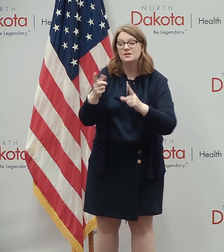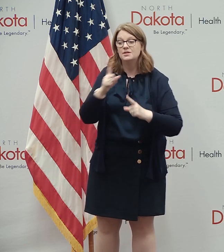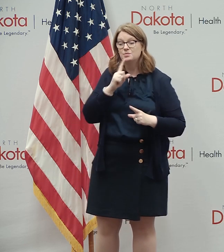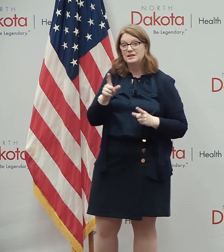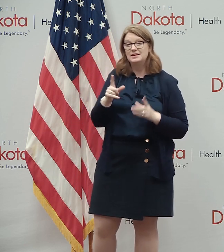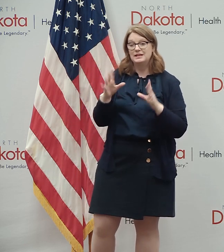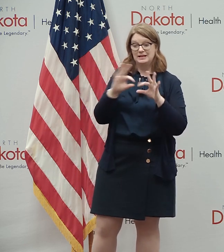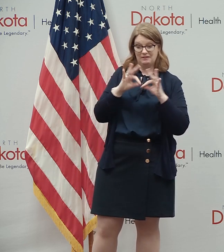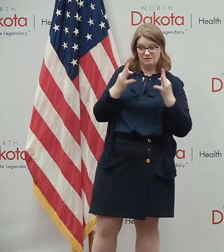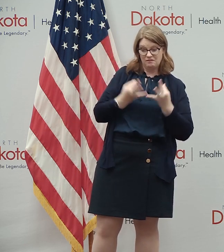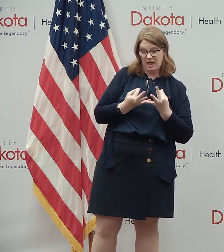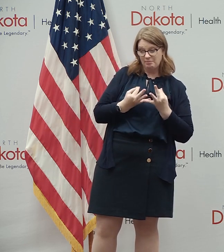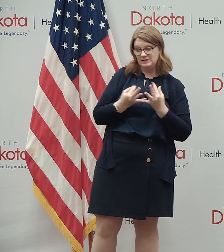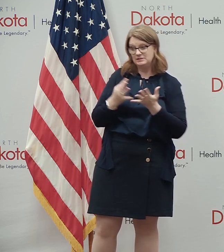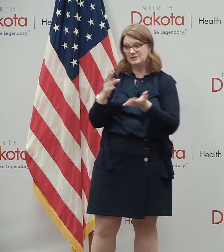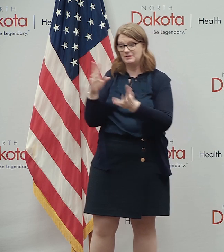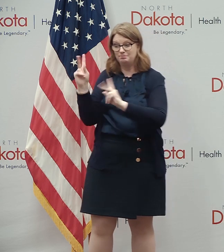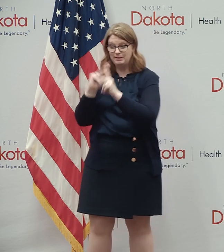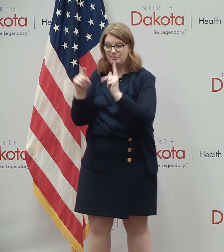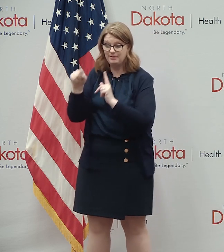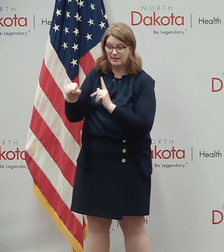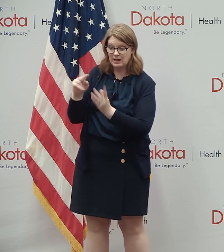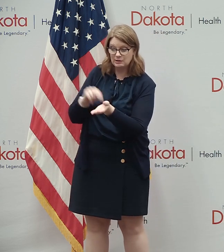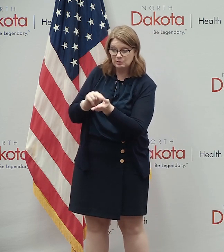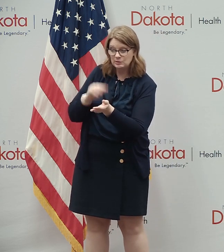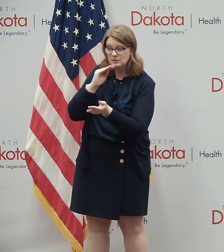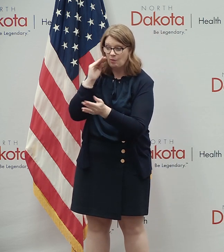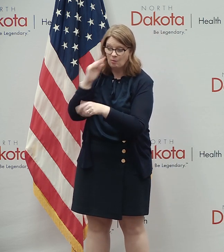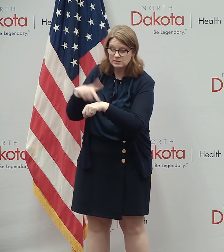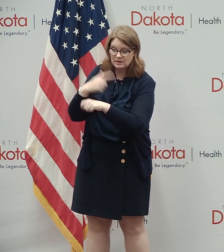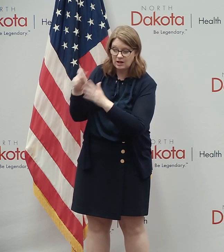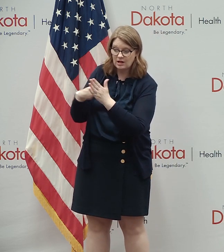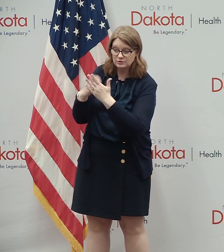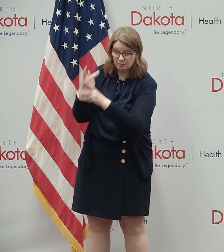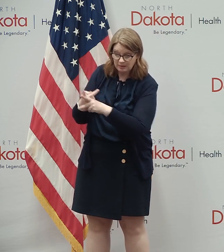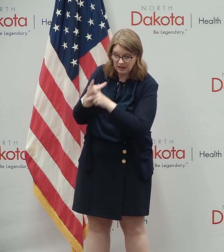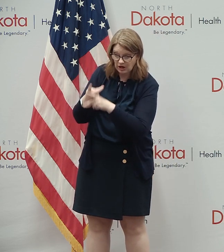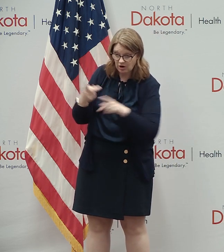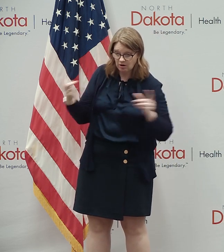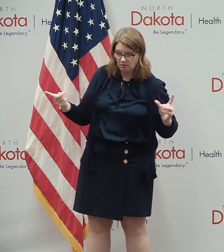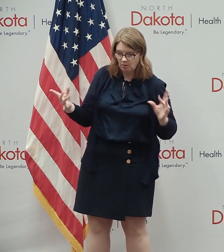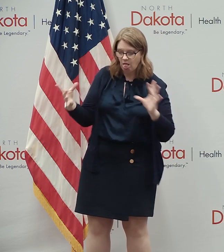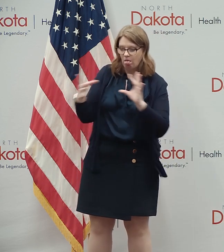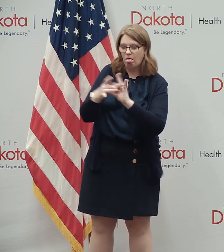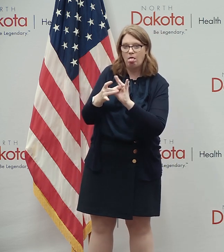can reconnect people with their loved ones. But we're also totally committed to protecting